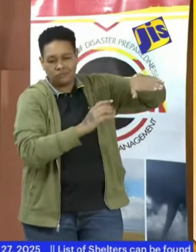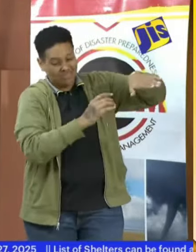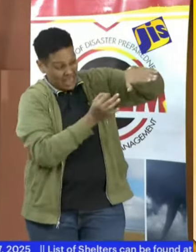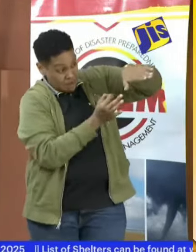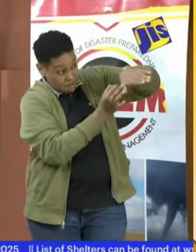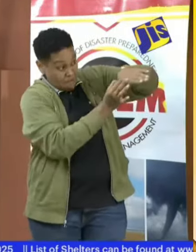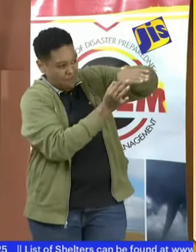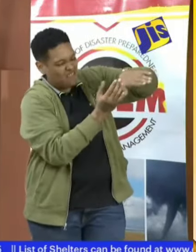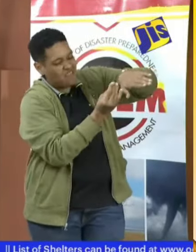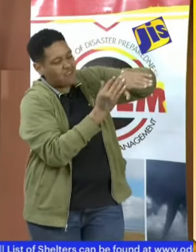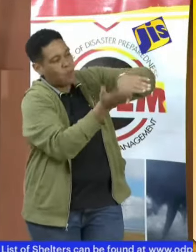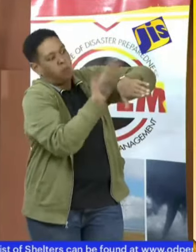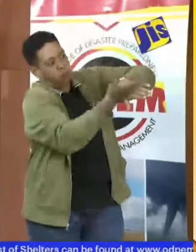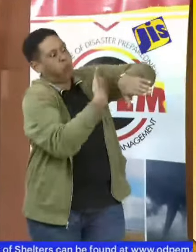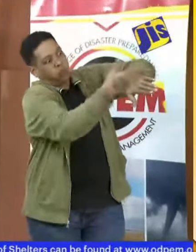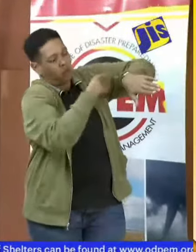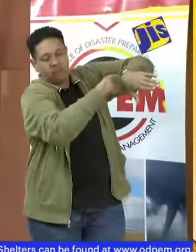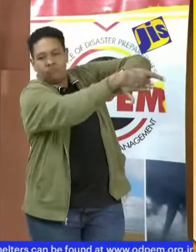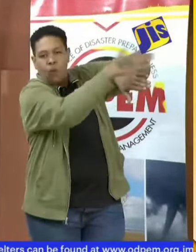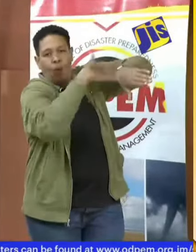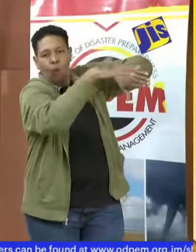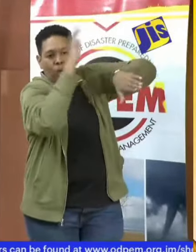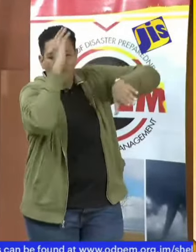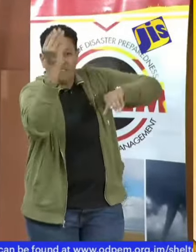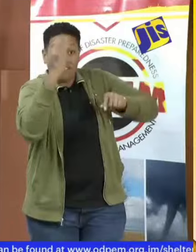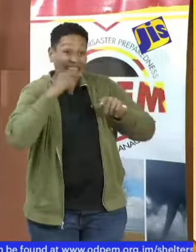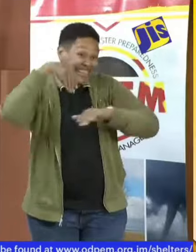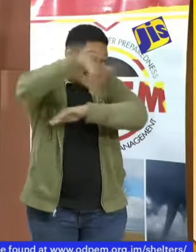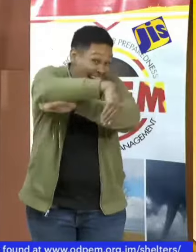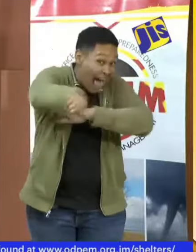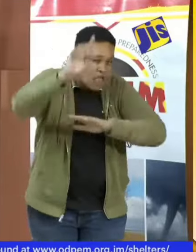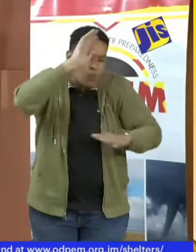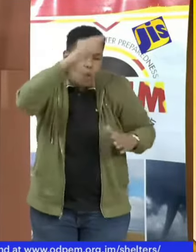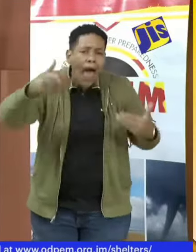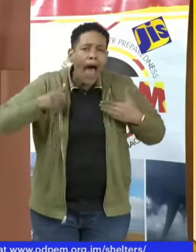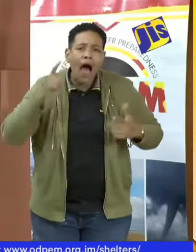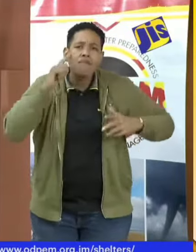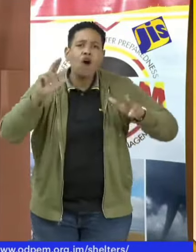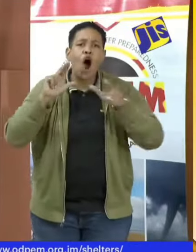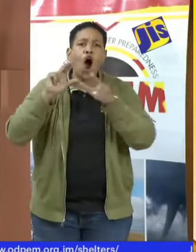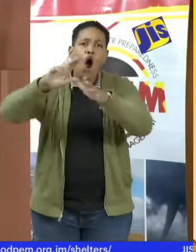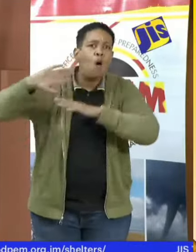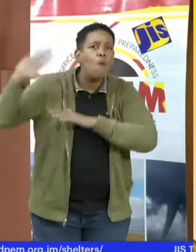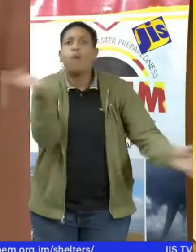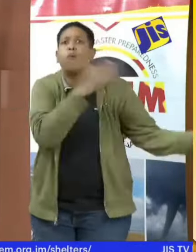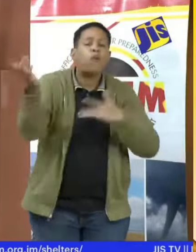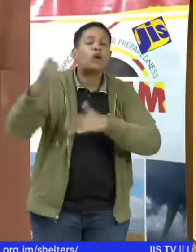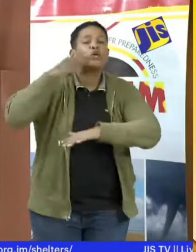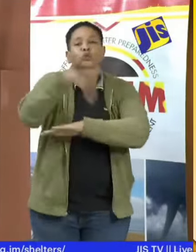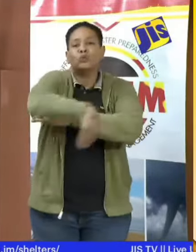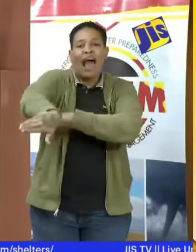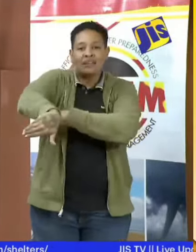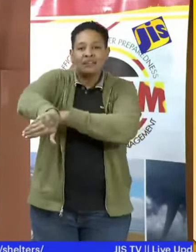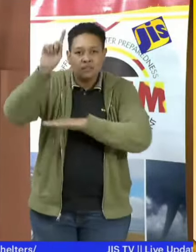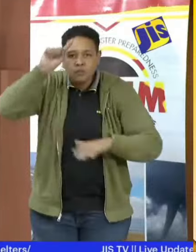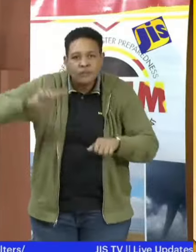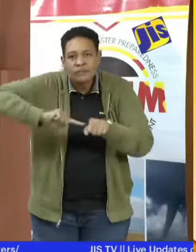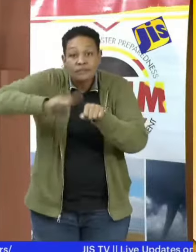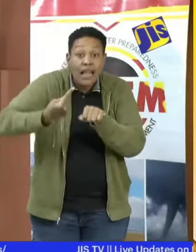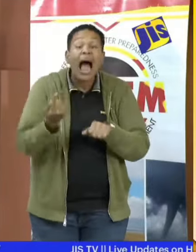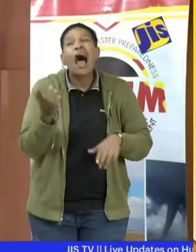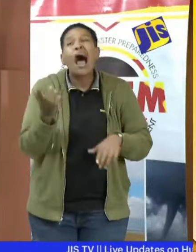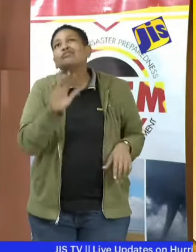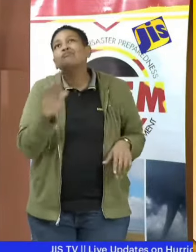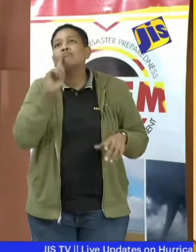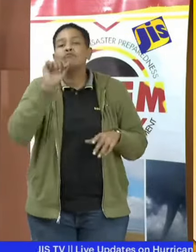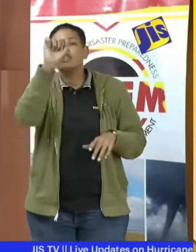as we go through the night, we also are expecting that we will have hurricane force winds beginning to impact, starting